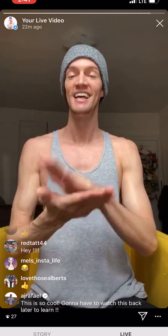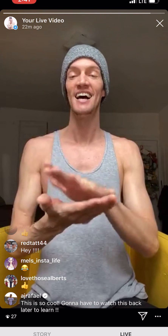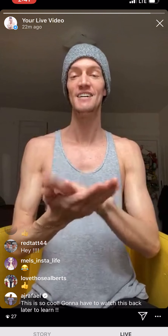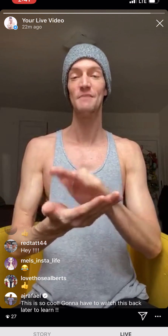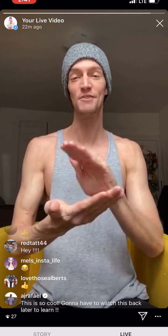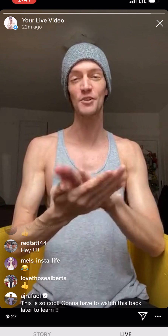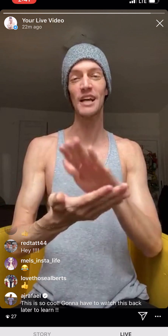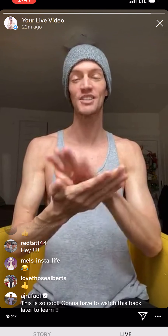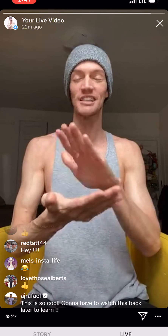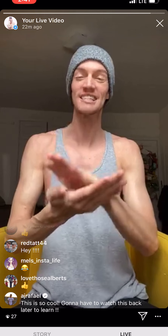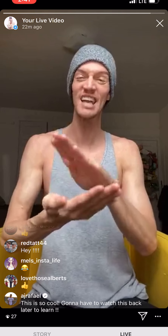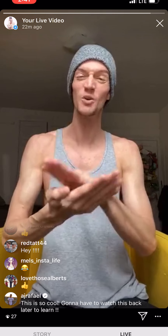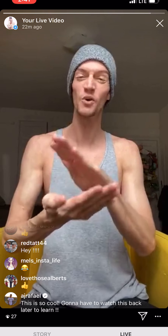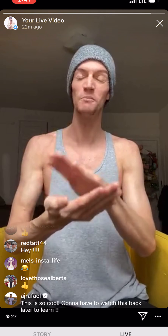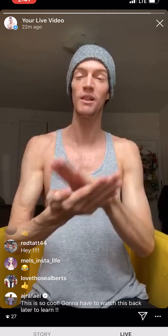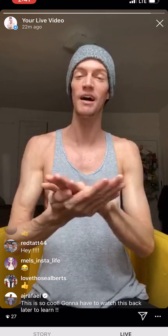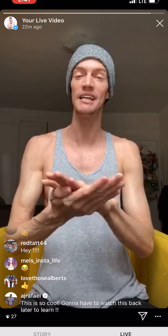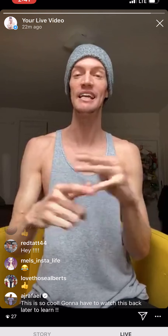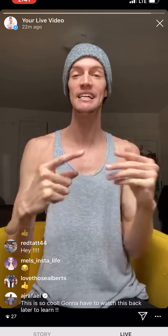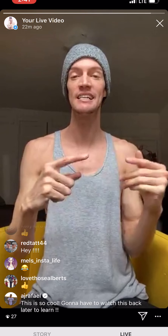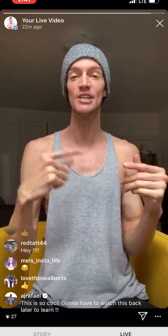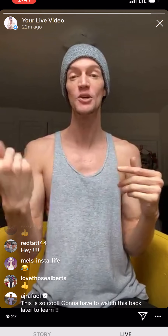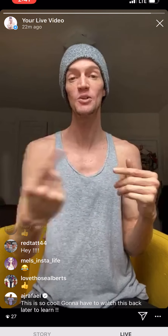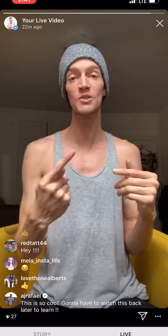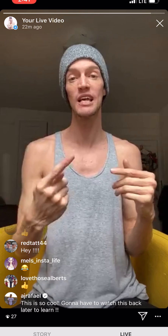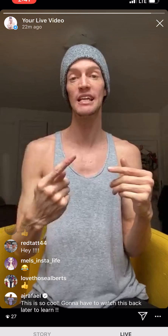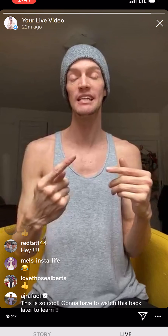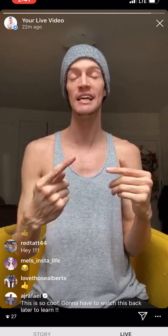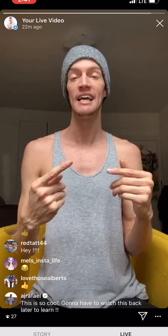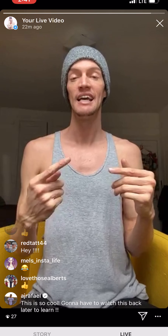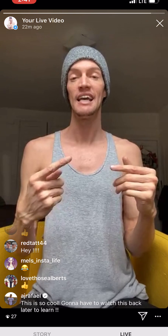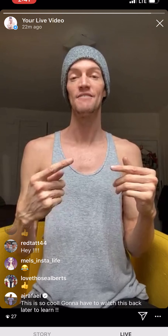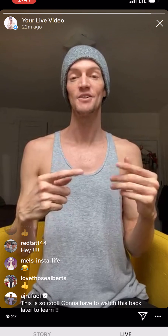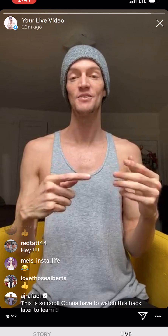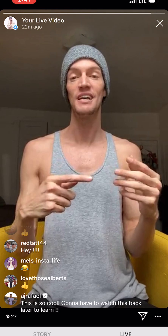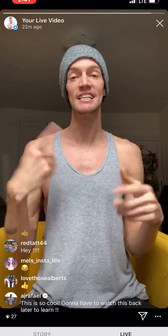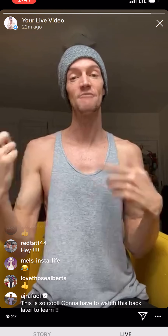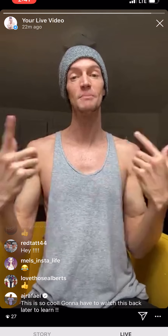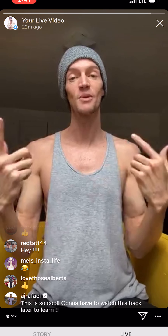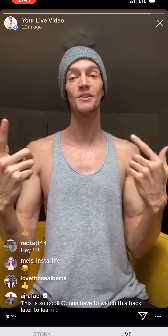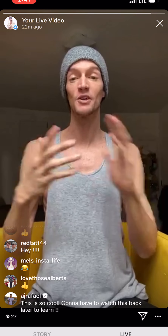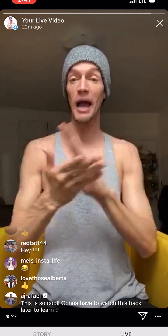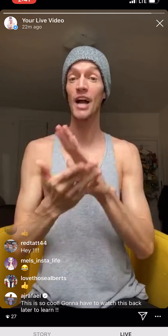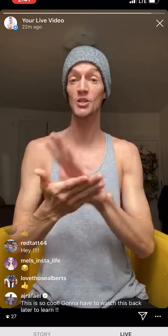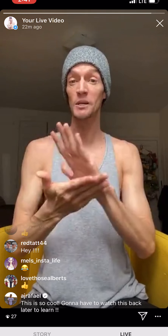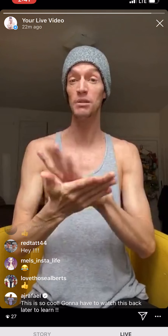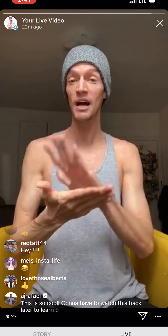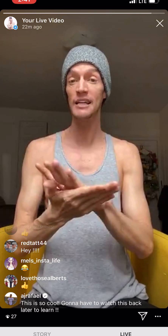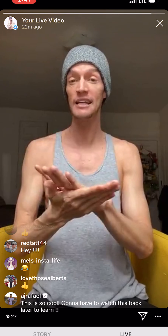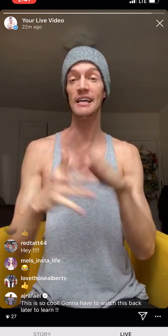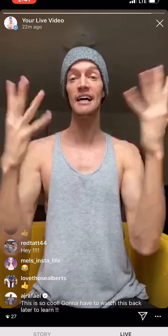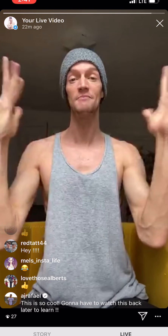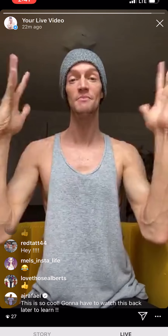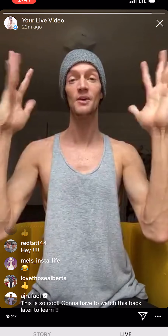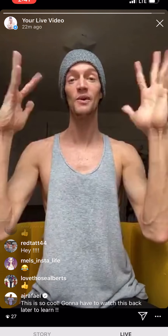If you're actually like saying the word applaud. In a social setting, if there's deaf people around and they're actually applauding, they wiggle their